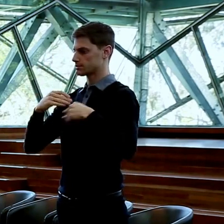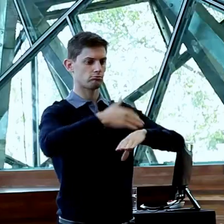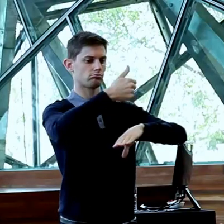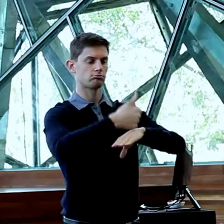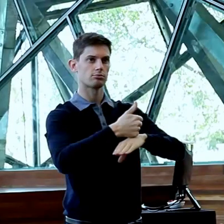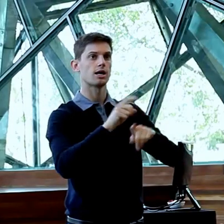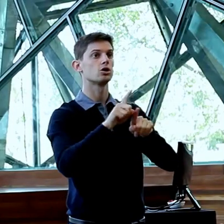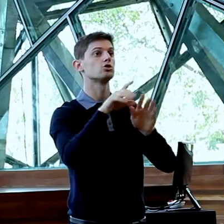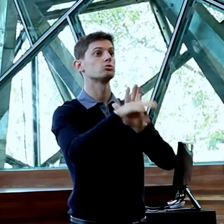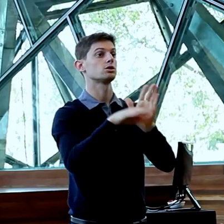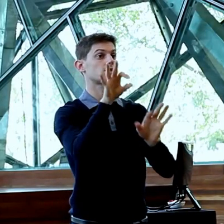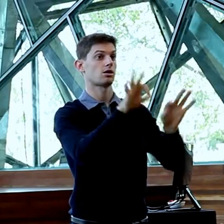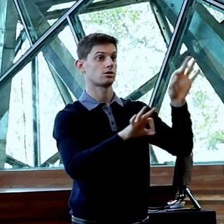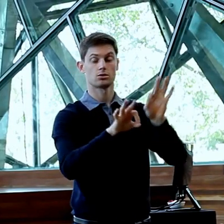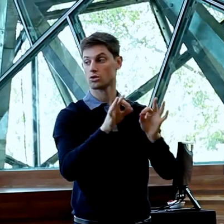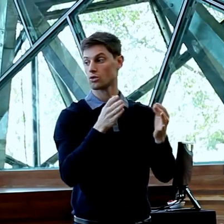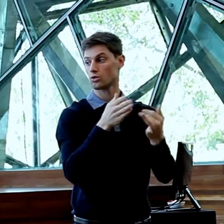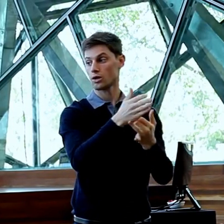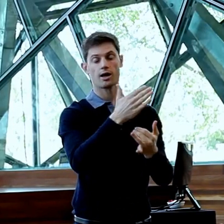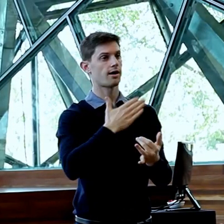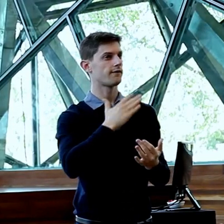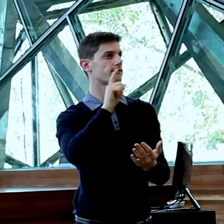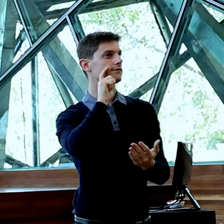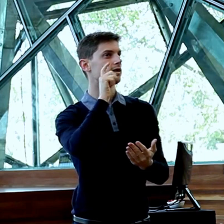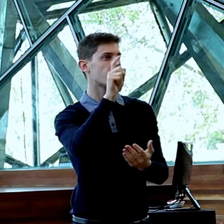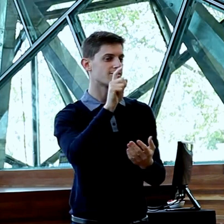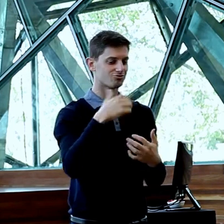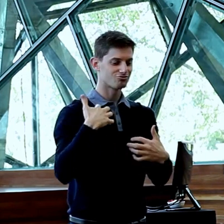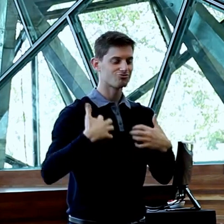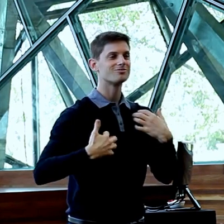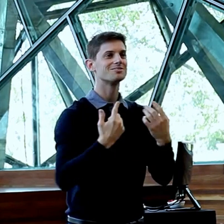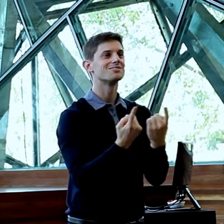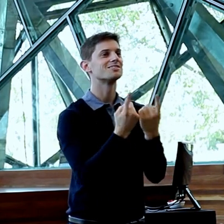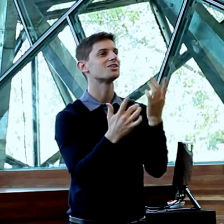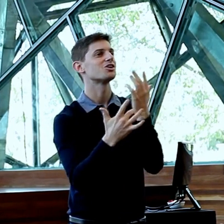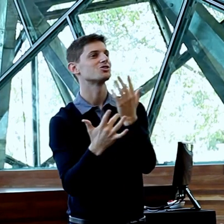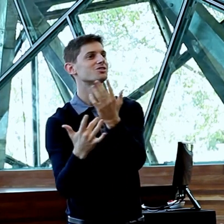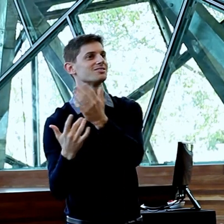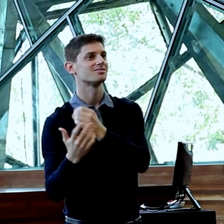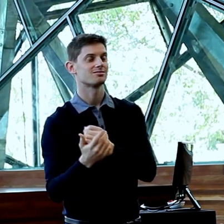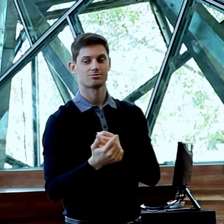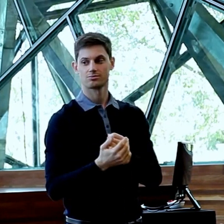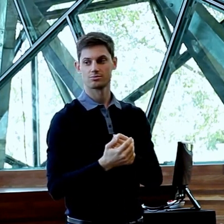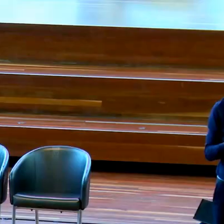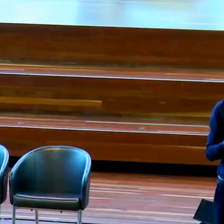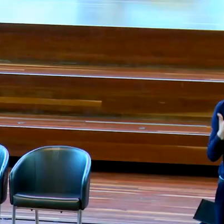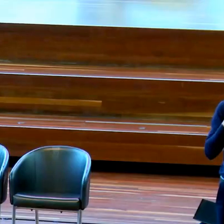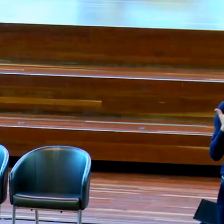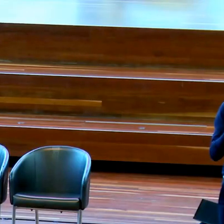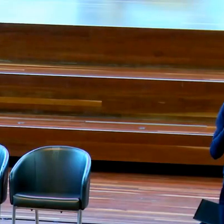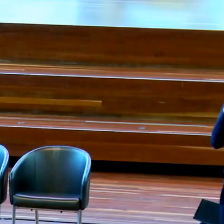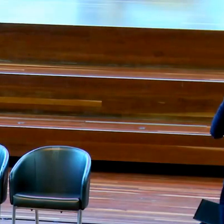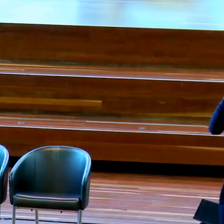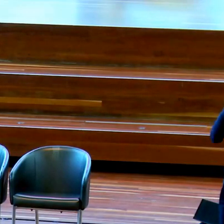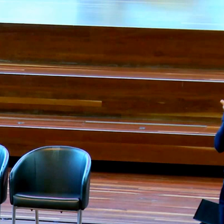science through our fun and creative products. Basically, what we want to do is put these sort of products into the hands of children